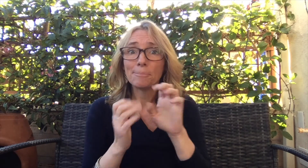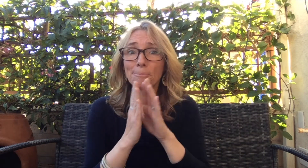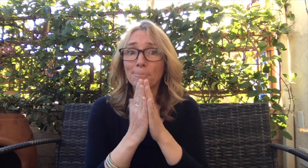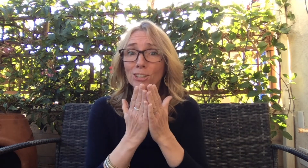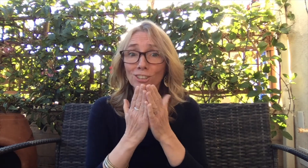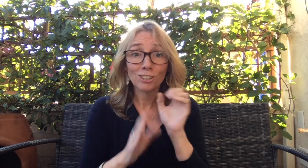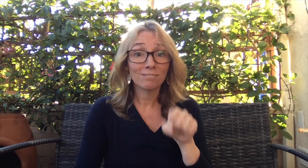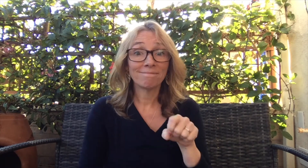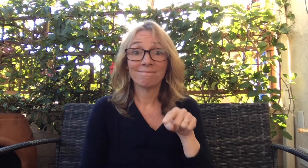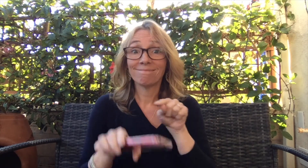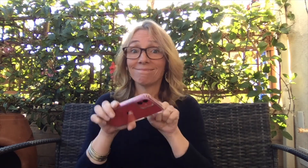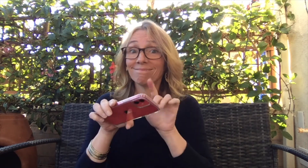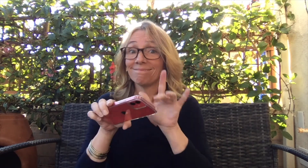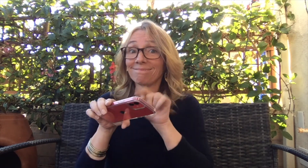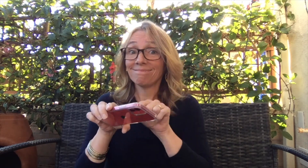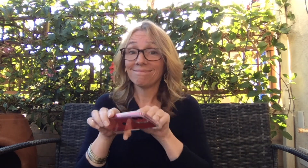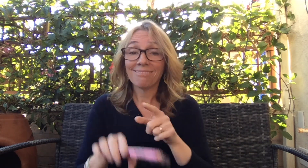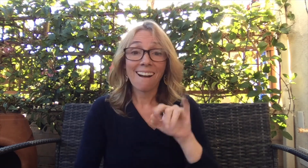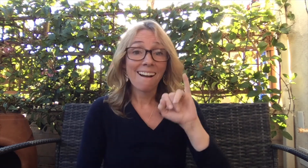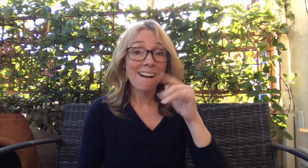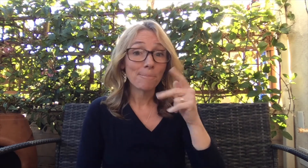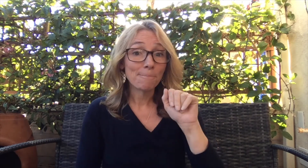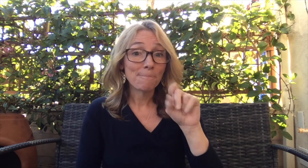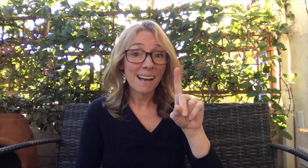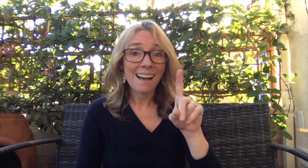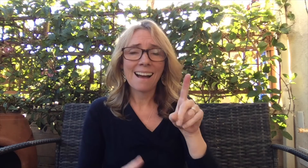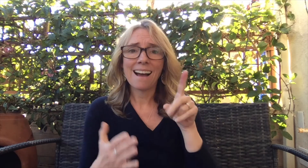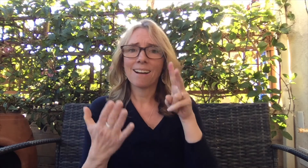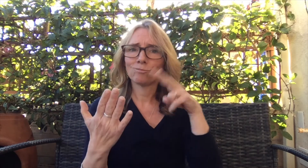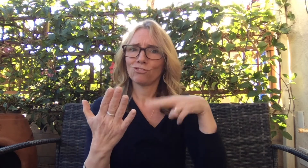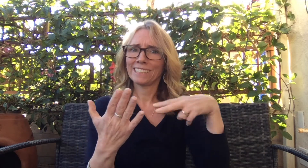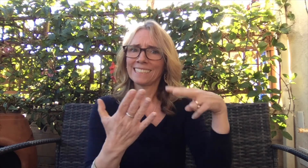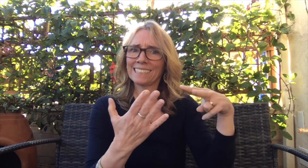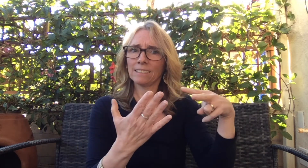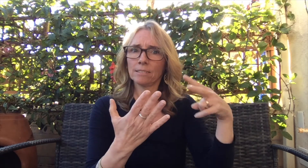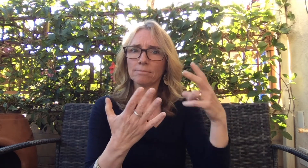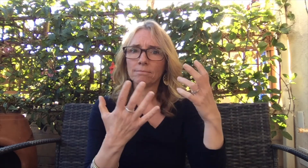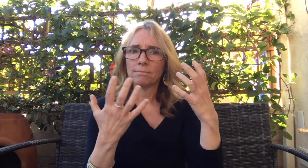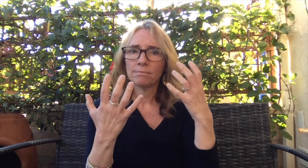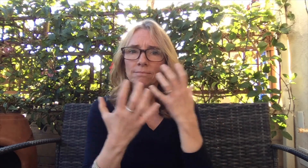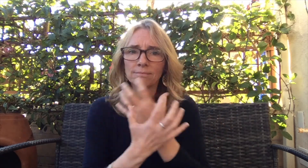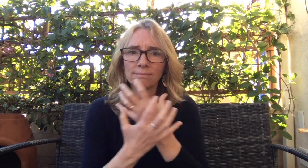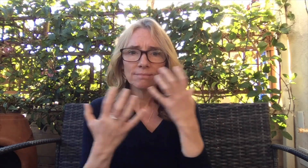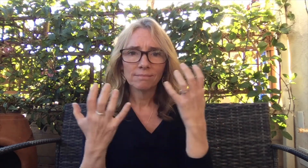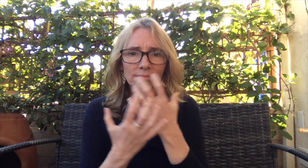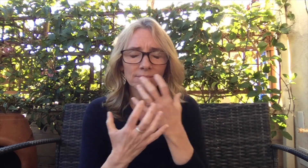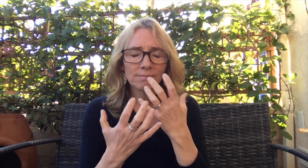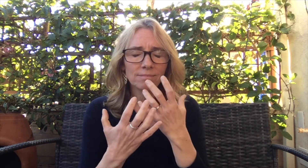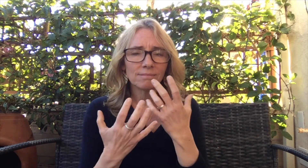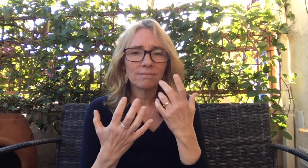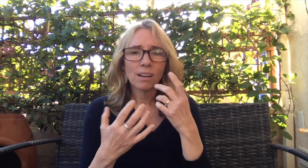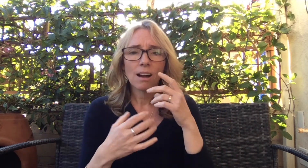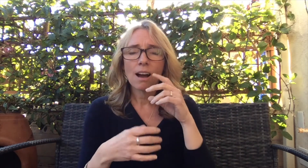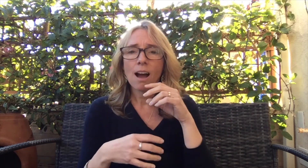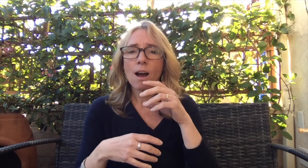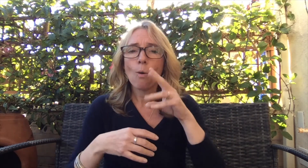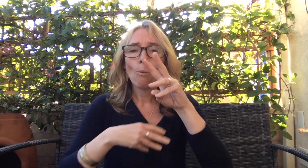Now, ebooks, using your Kindle to access these readings. There's been such